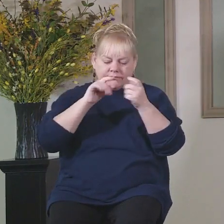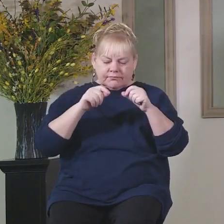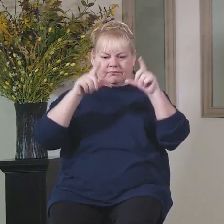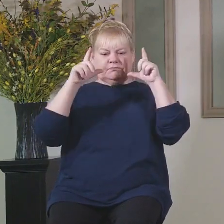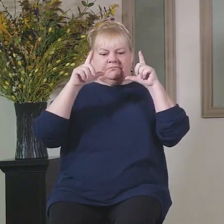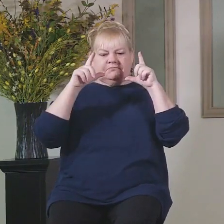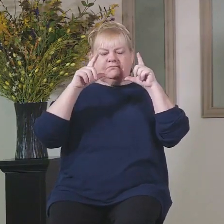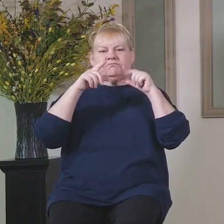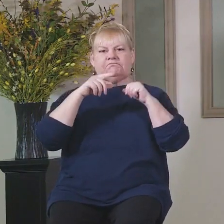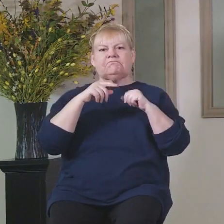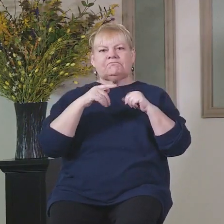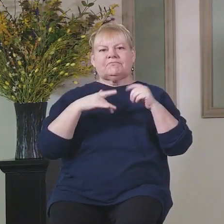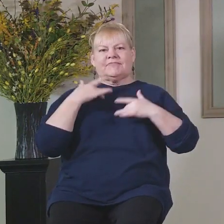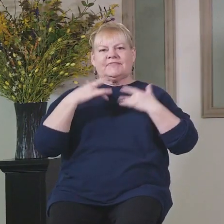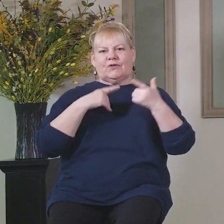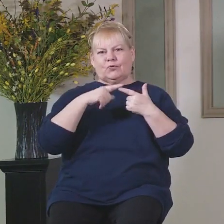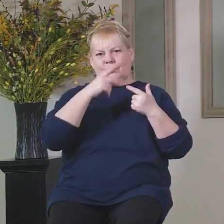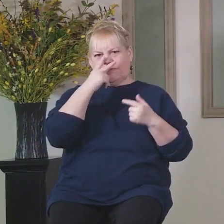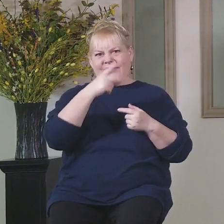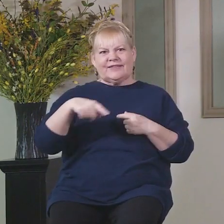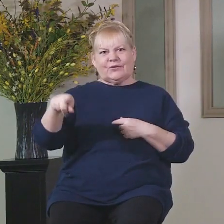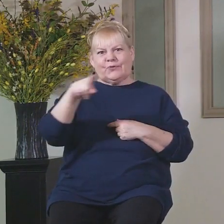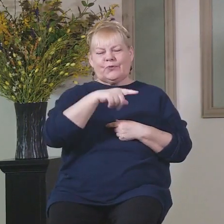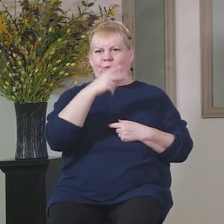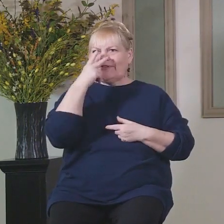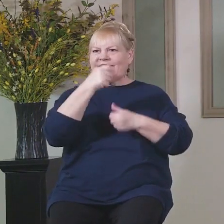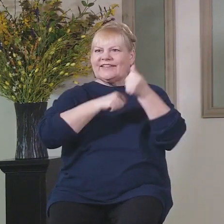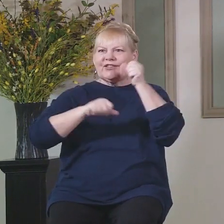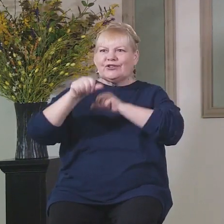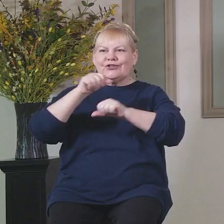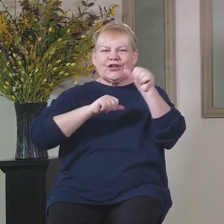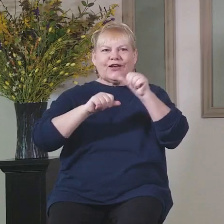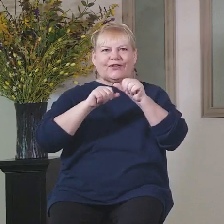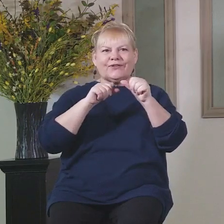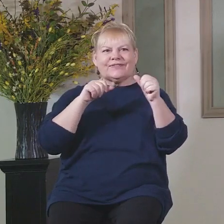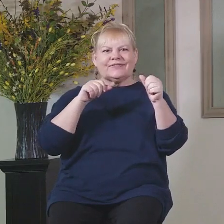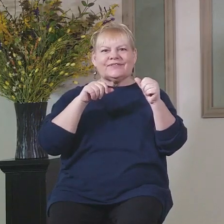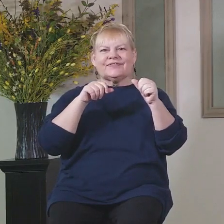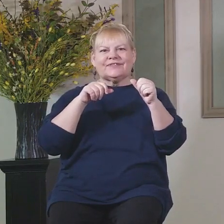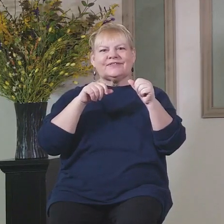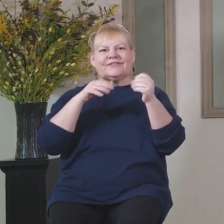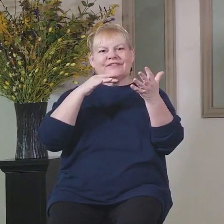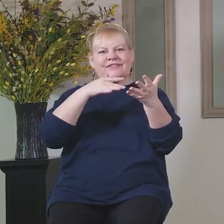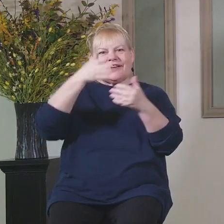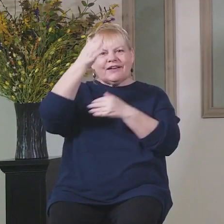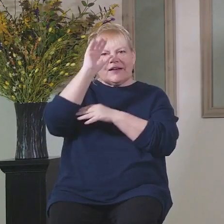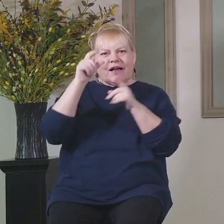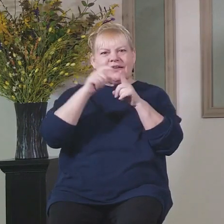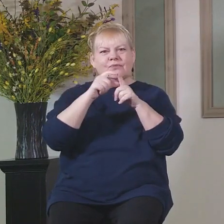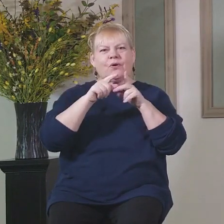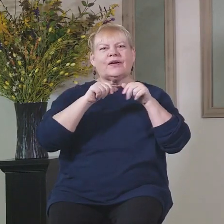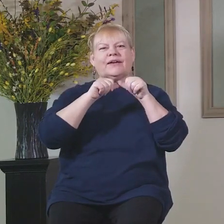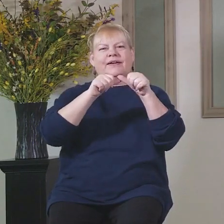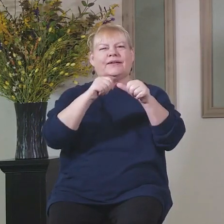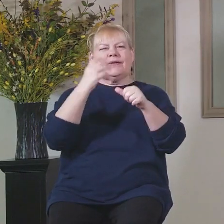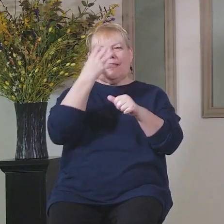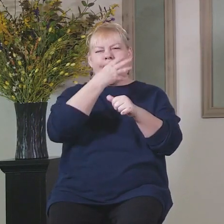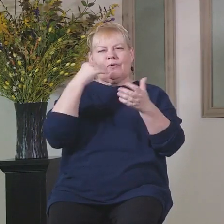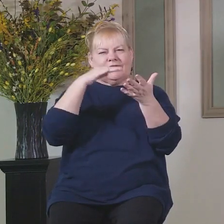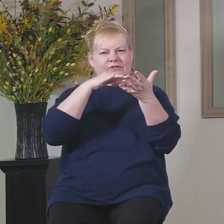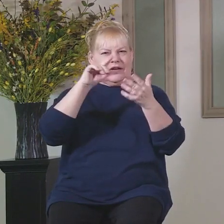we're excited about getting to see your face, getting to talk to each other and study God's Word, and continue this beautiful study of 1